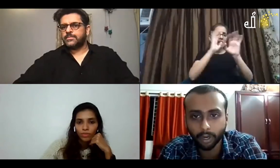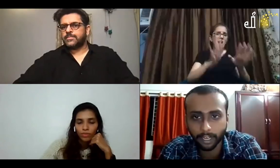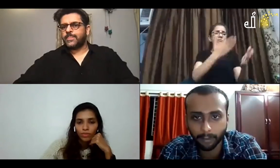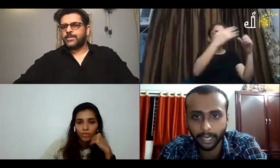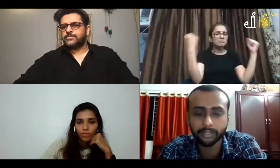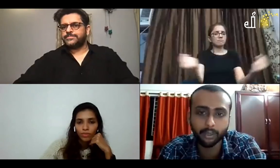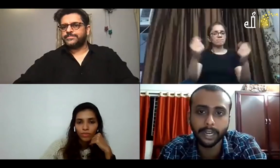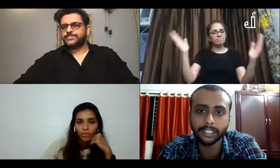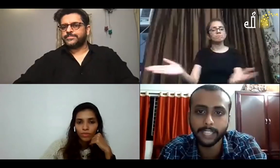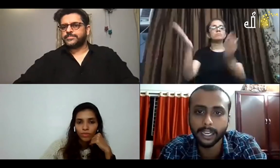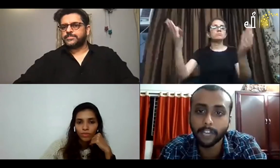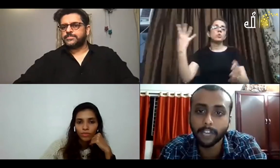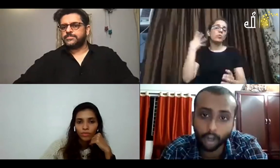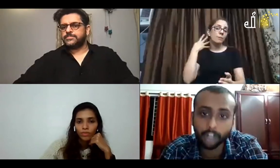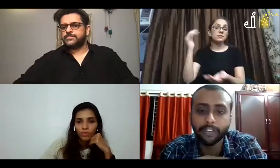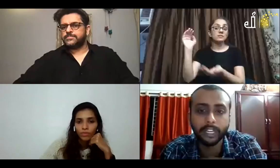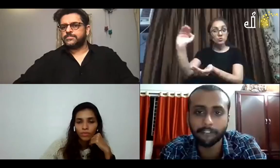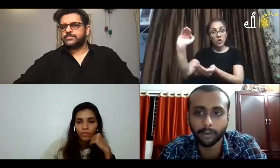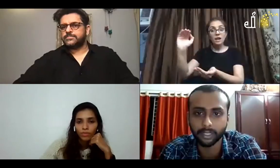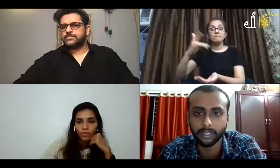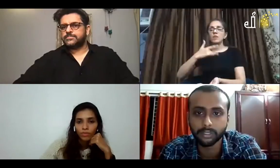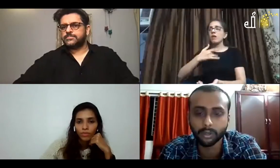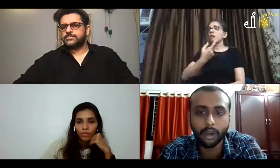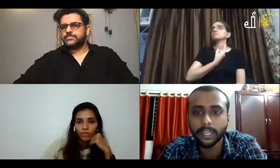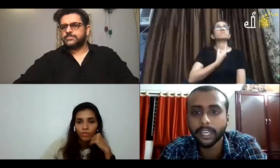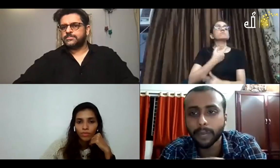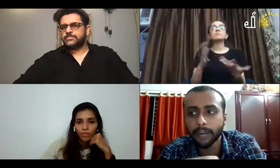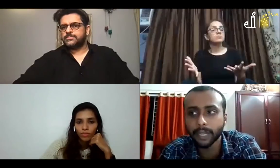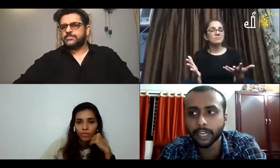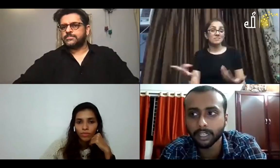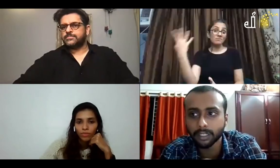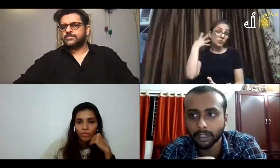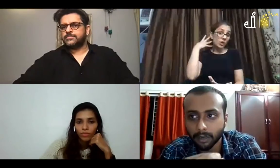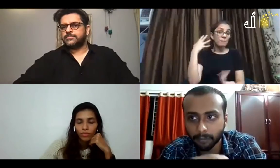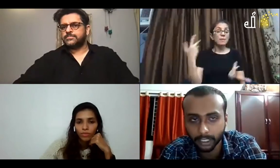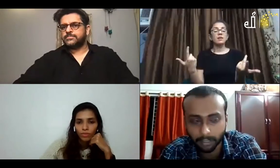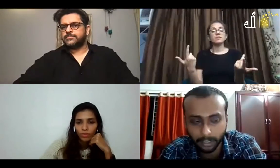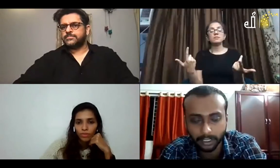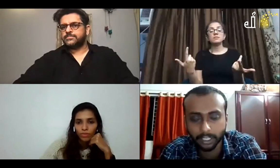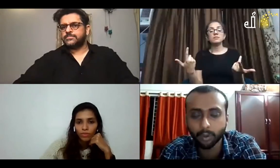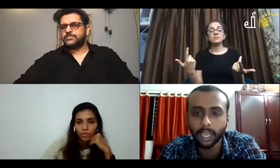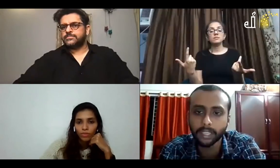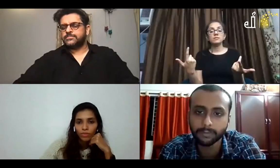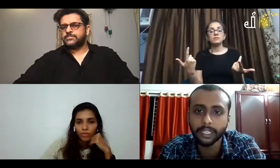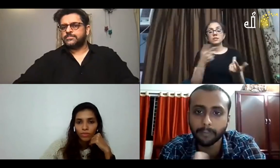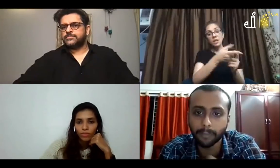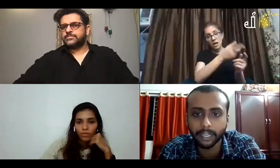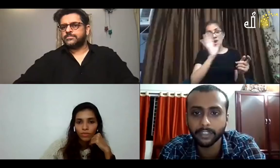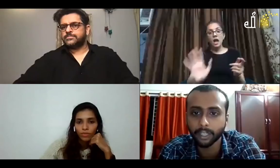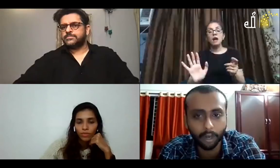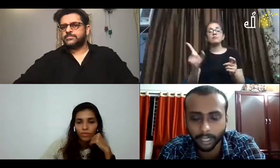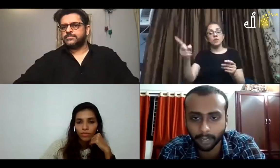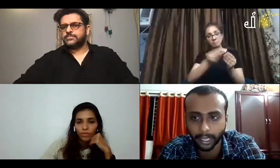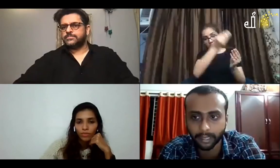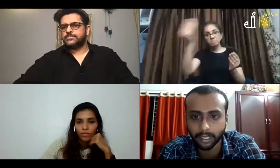promote cochlear implant so that a child will not feel left out. So cochlear implant, children who has been implanted